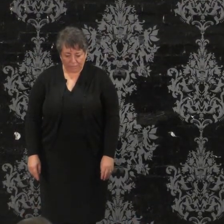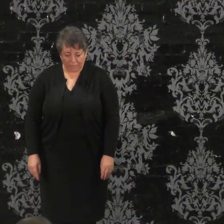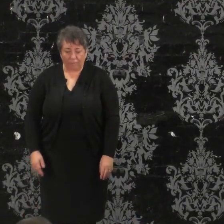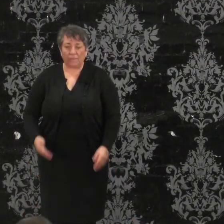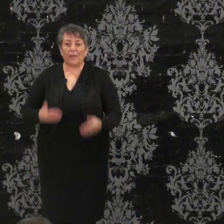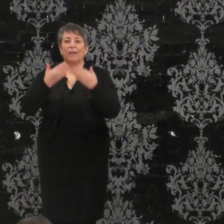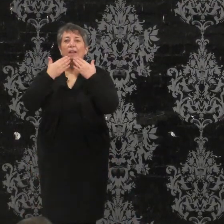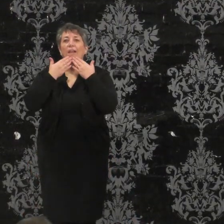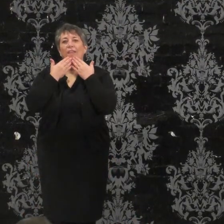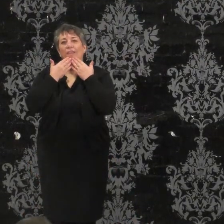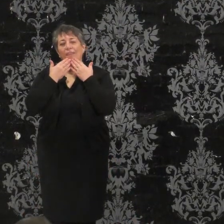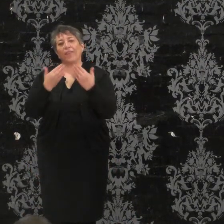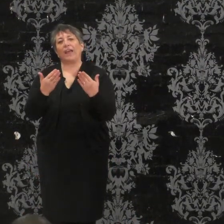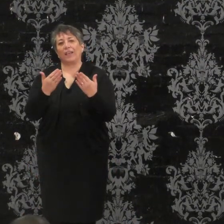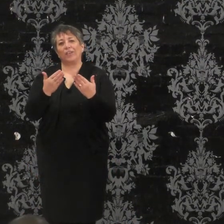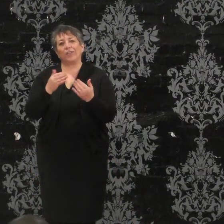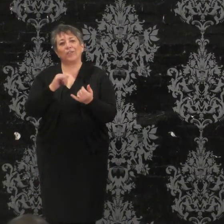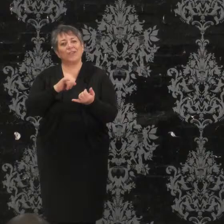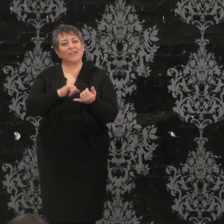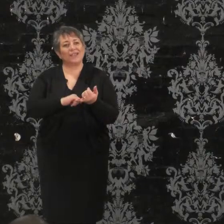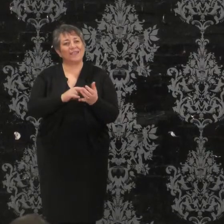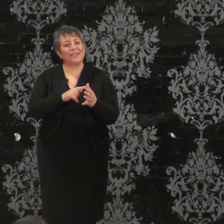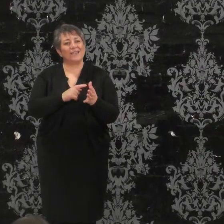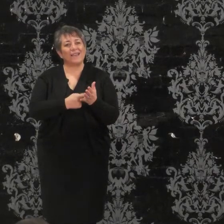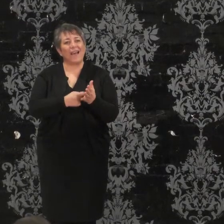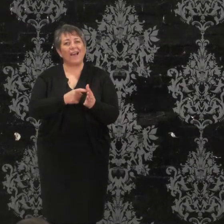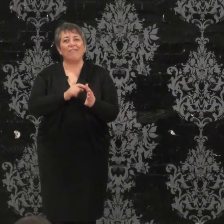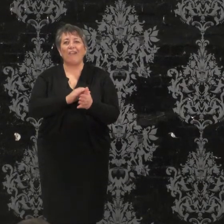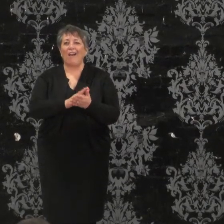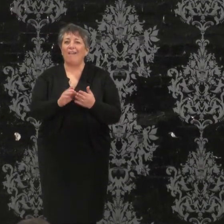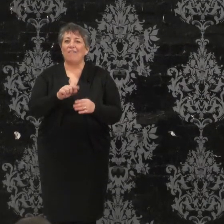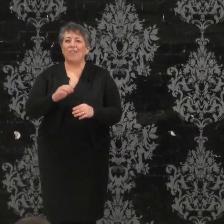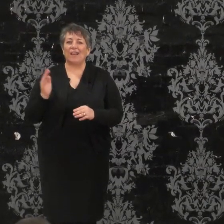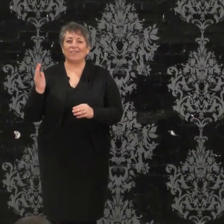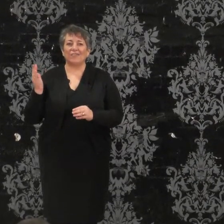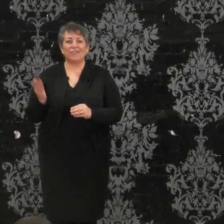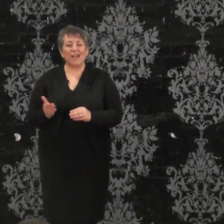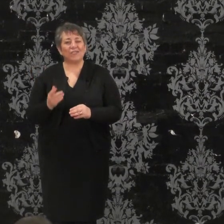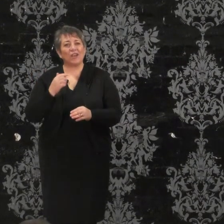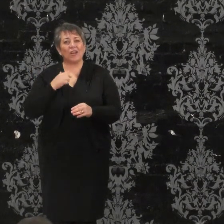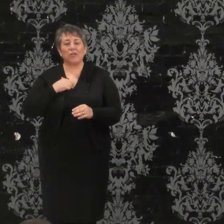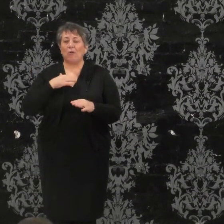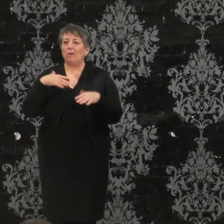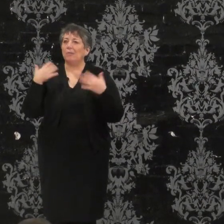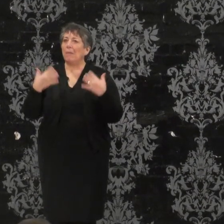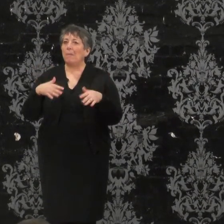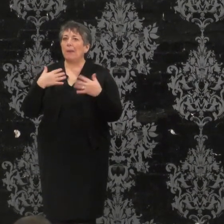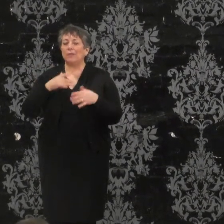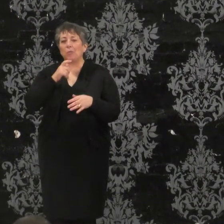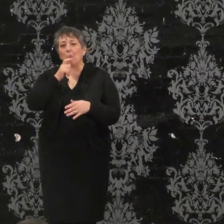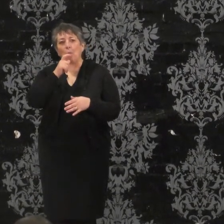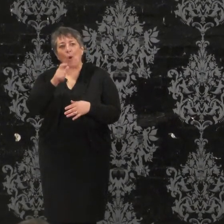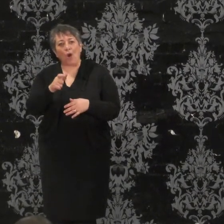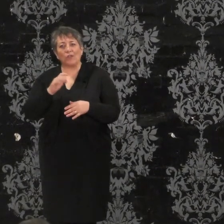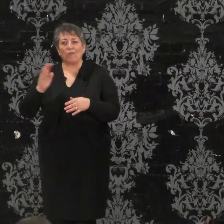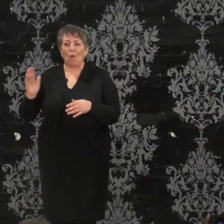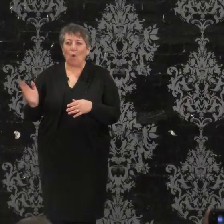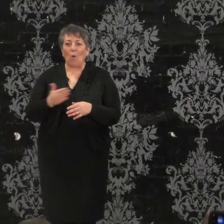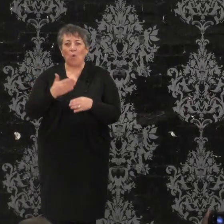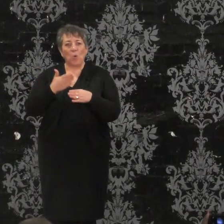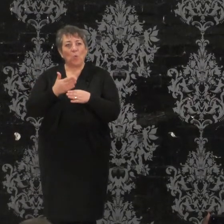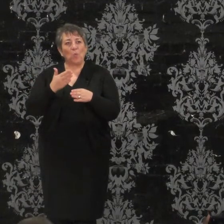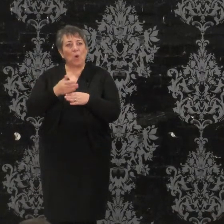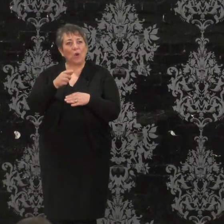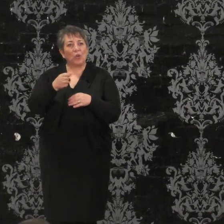Well, thank you, Sarah, not only for that introduction and your inspiring words, but for all the work you do with us